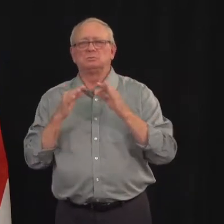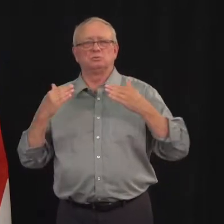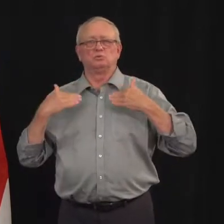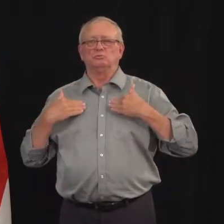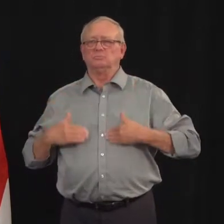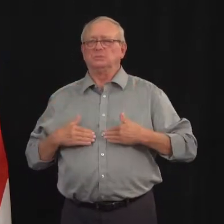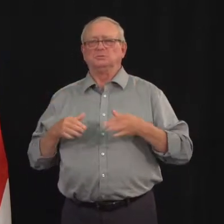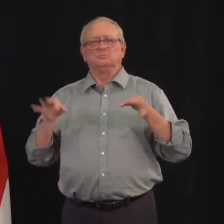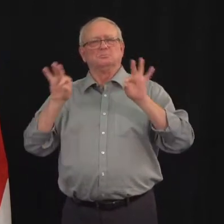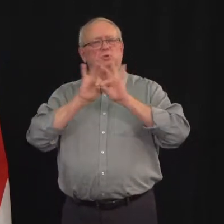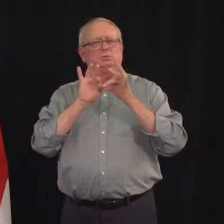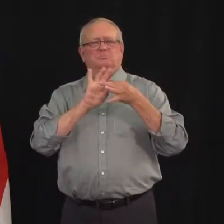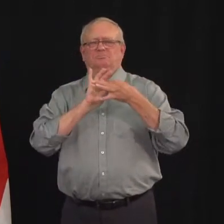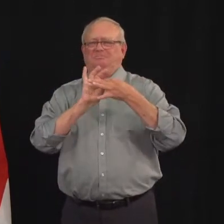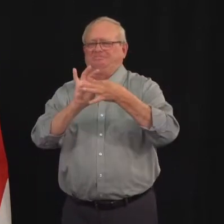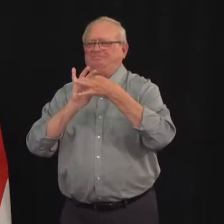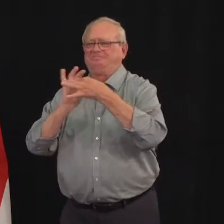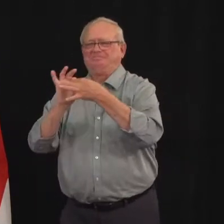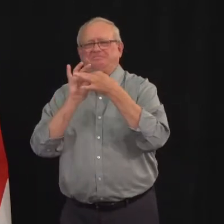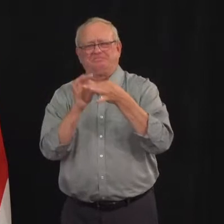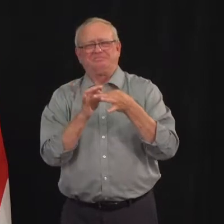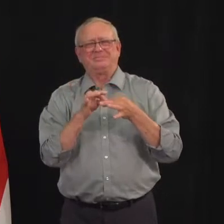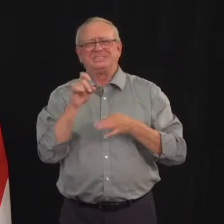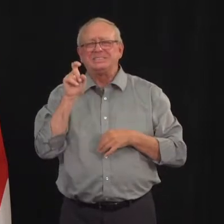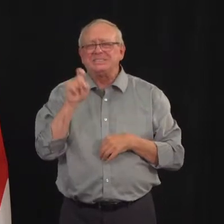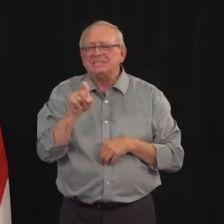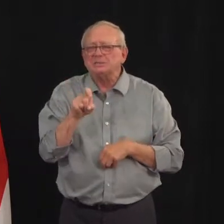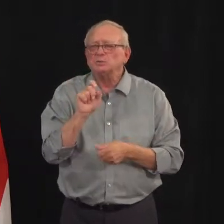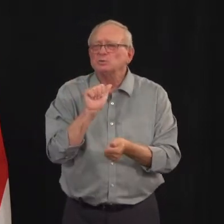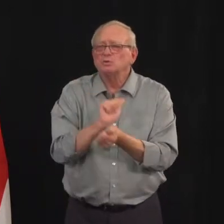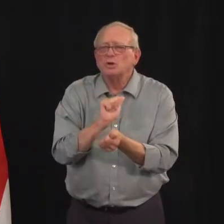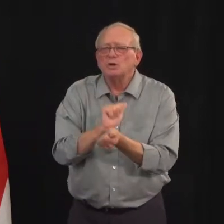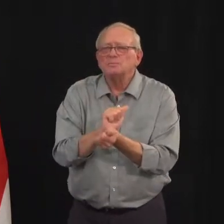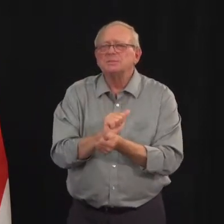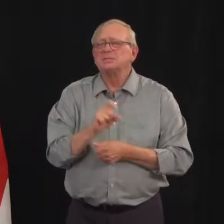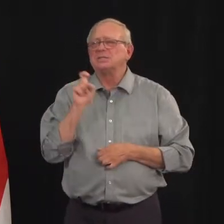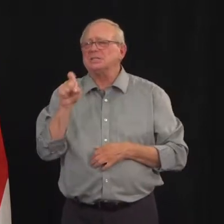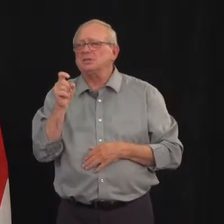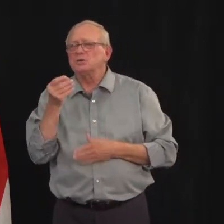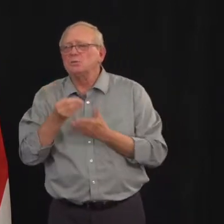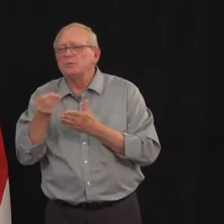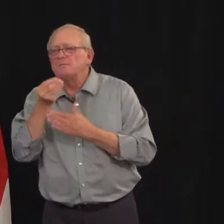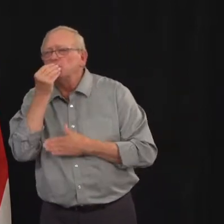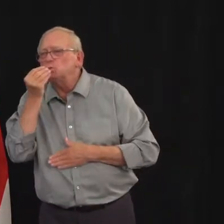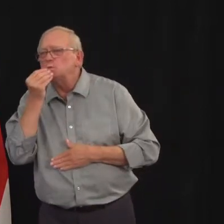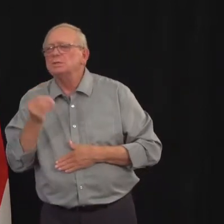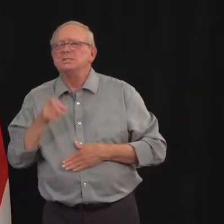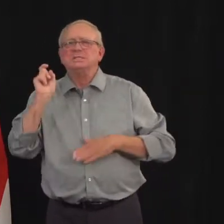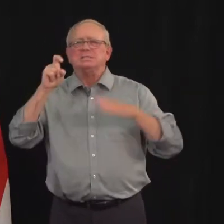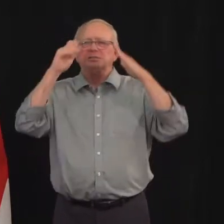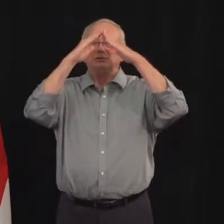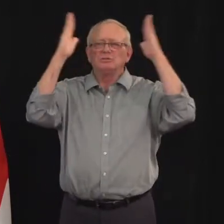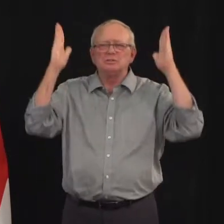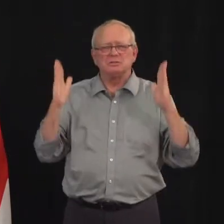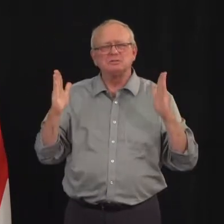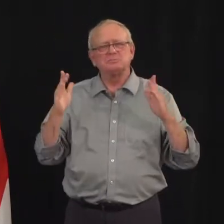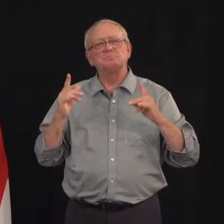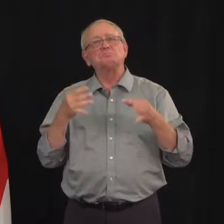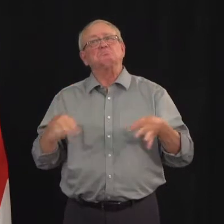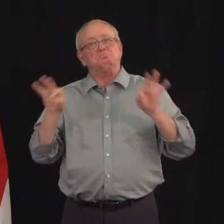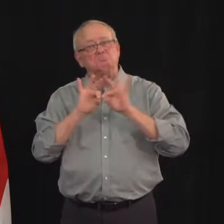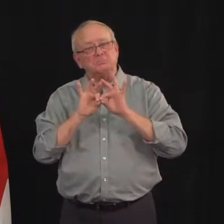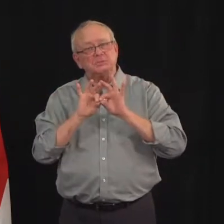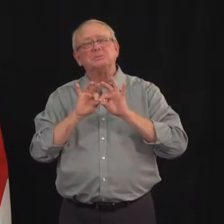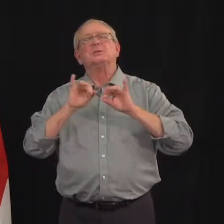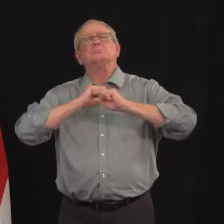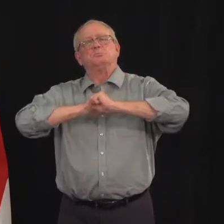and access to basic requirements like food and shelter, while at the same time doing our best to also protect each other from